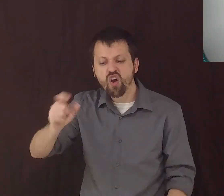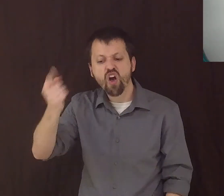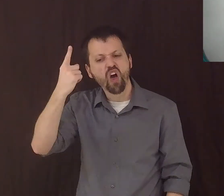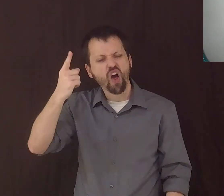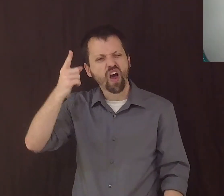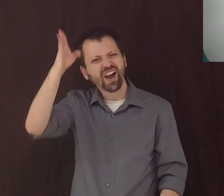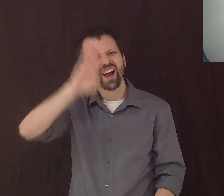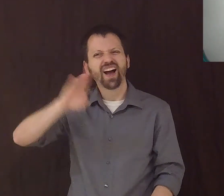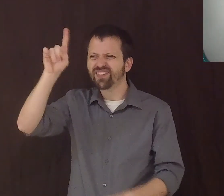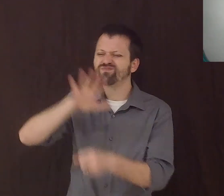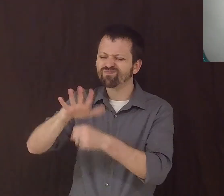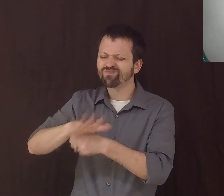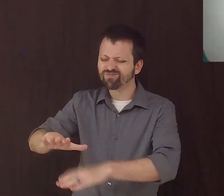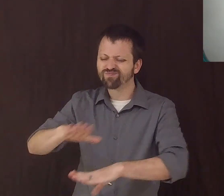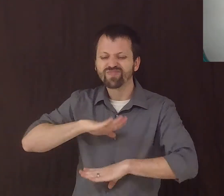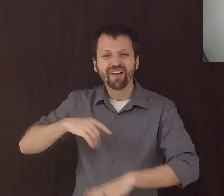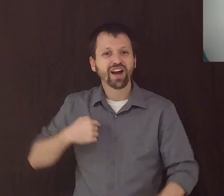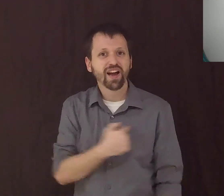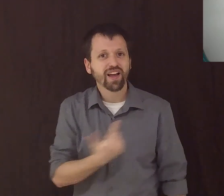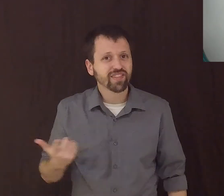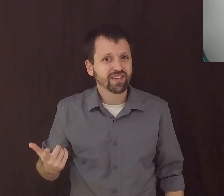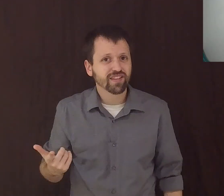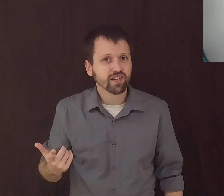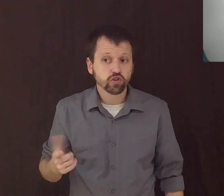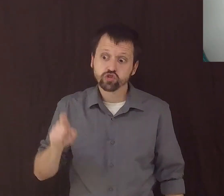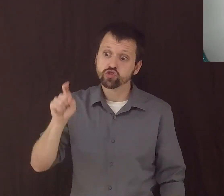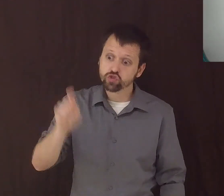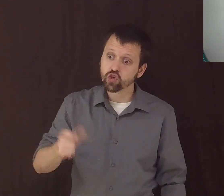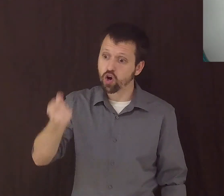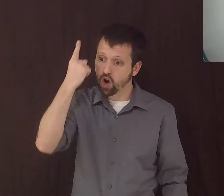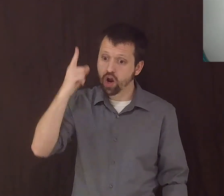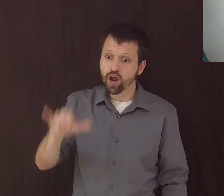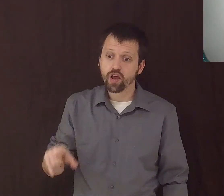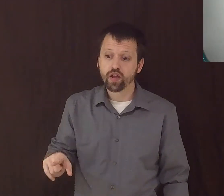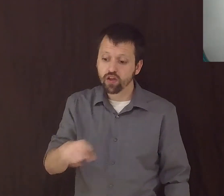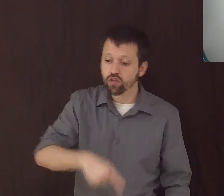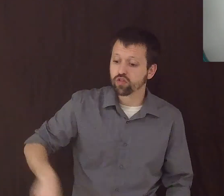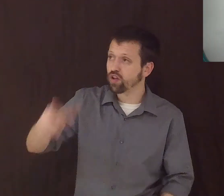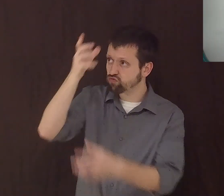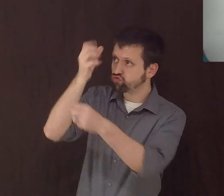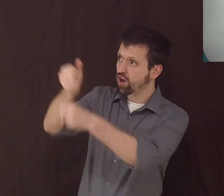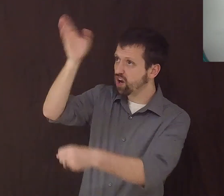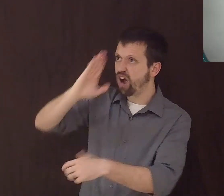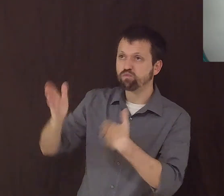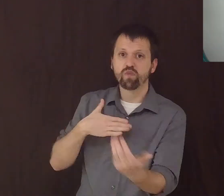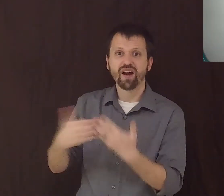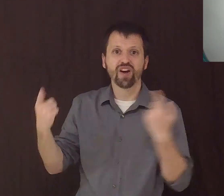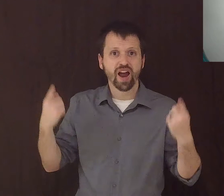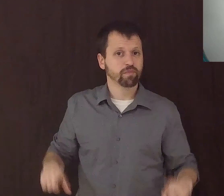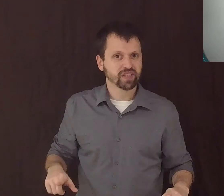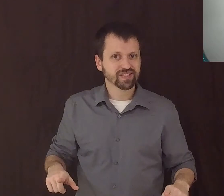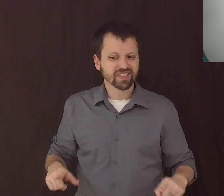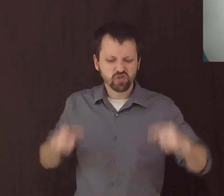God was sufficient for their every need. No matter what, they could trust God. The adversities of